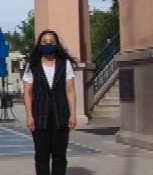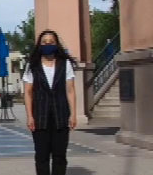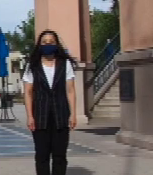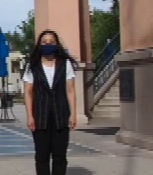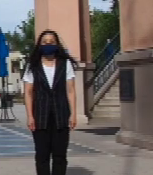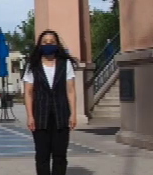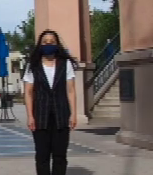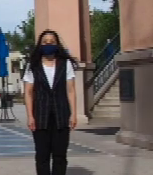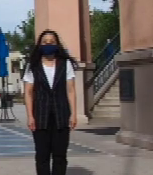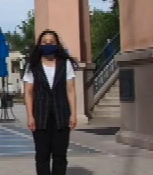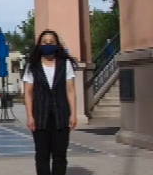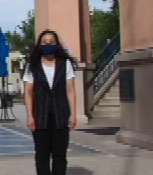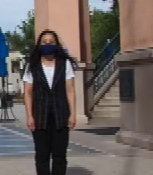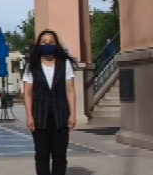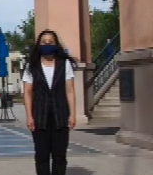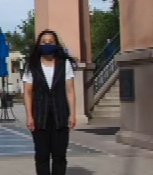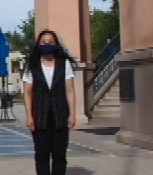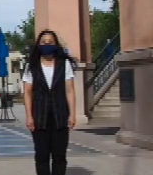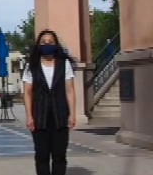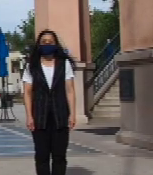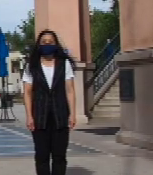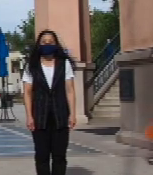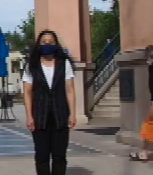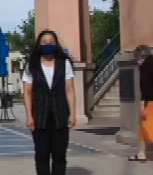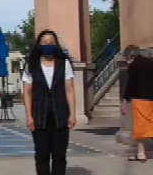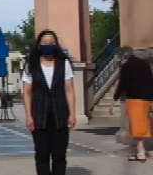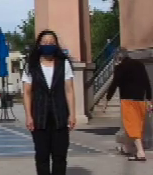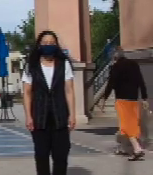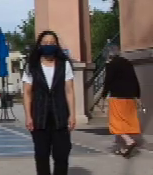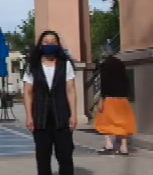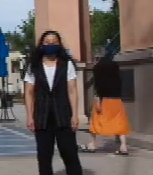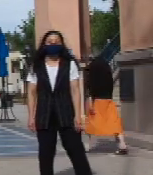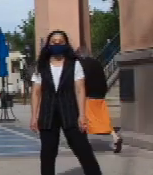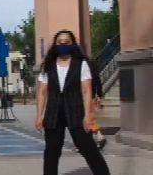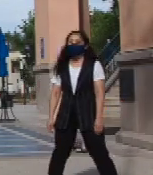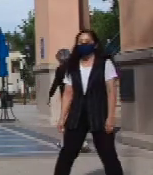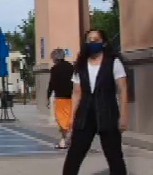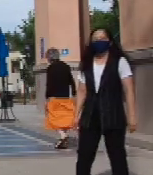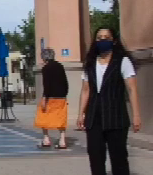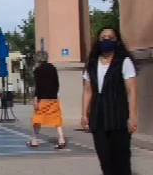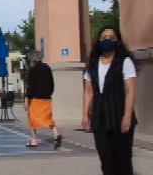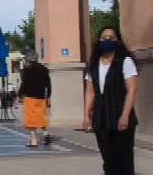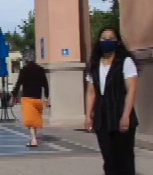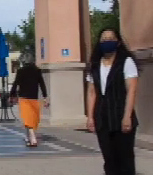conclude by saying, over the years, as we've raised the flag, we've done so in many different